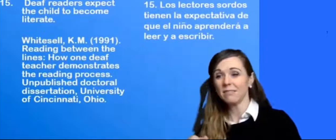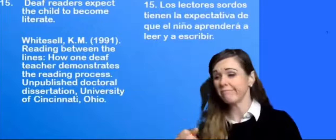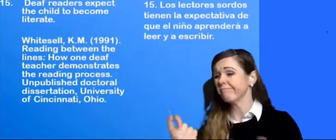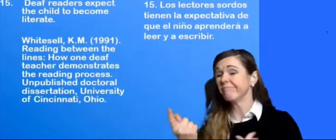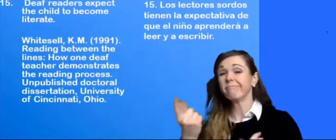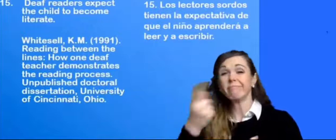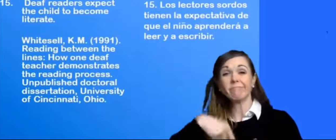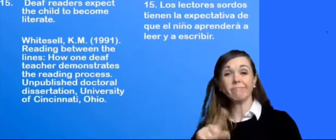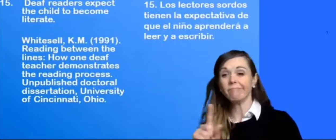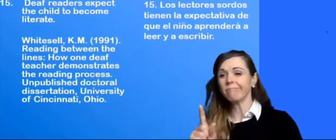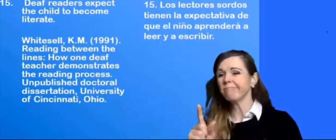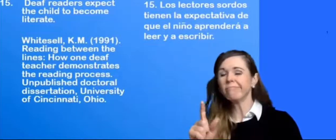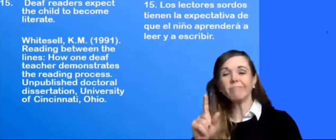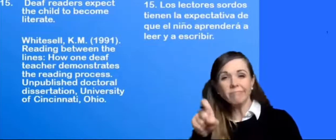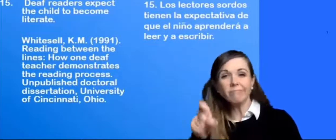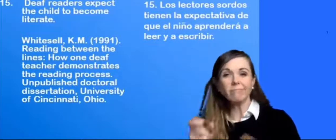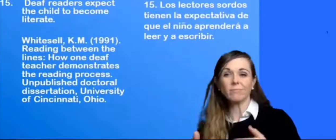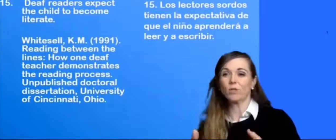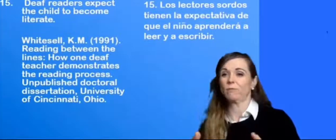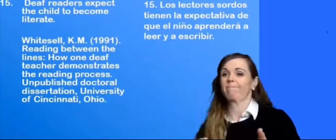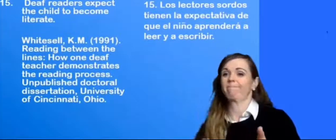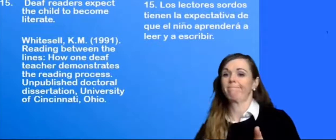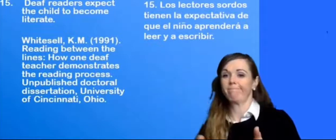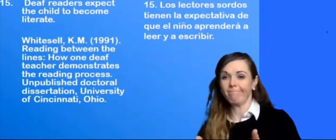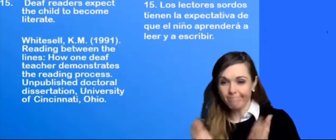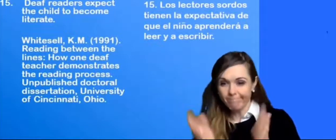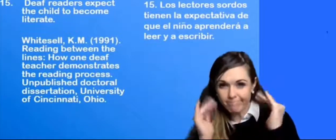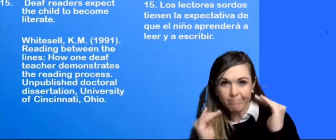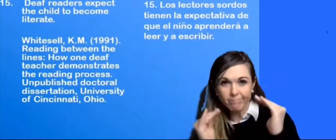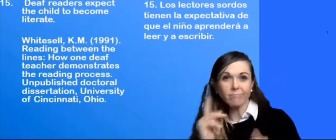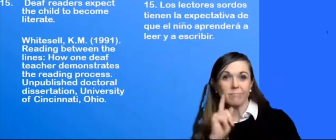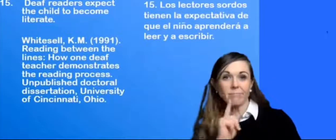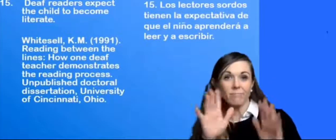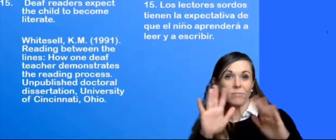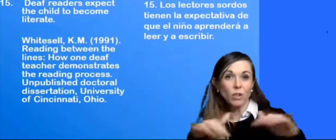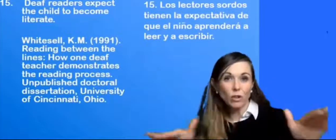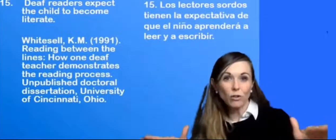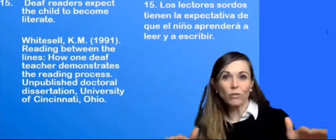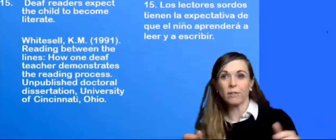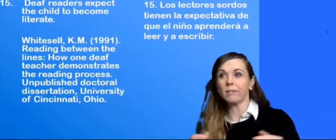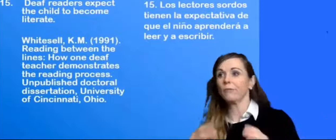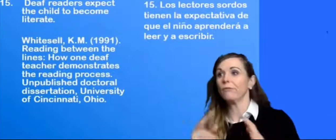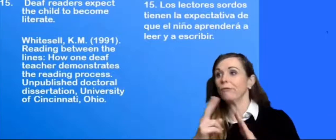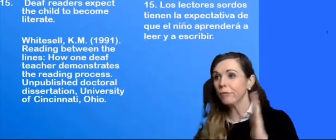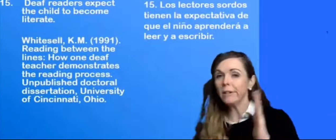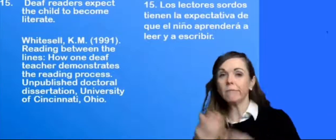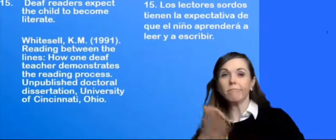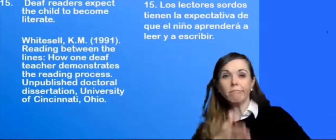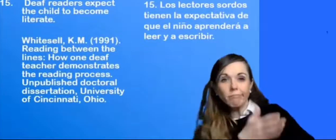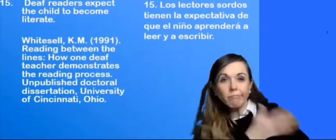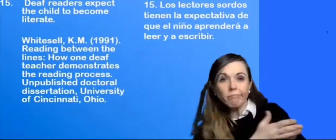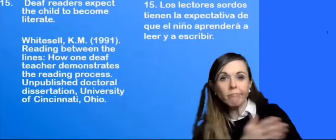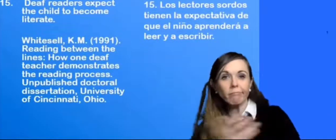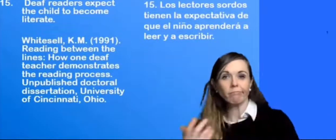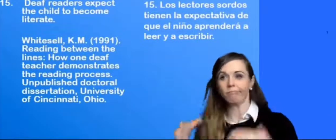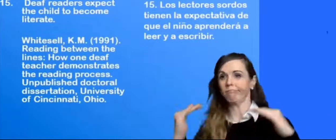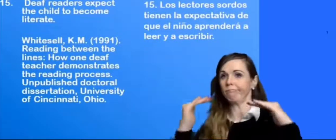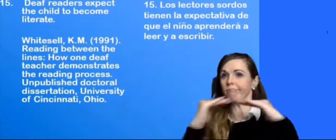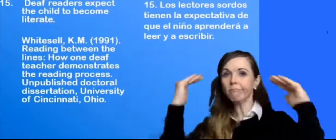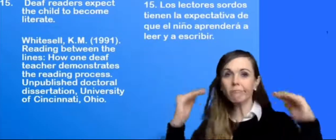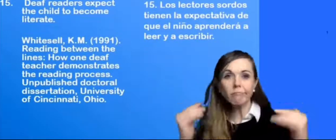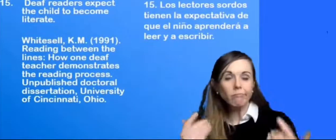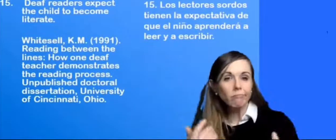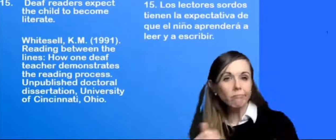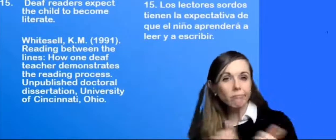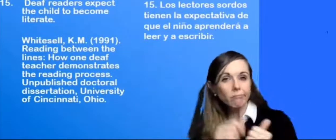readers. All people can offer this support. We really need to have high expectations